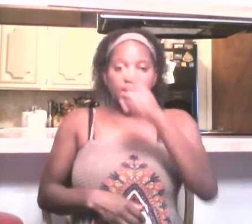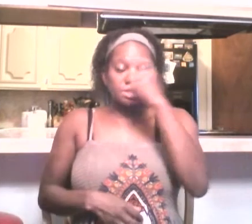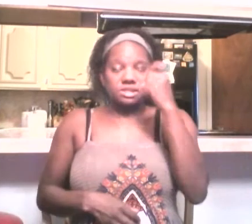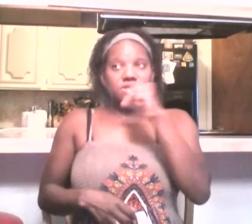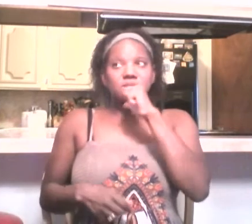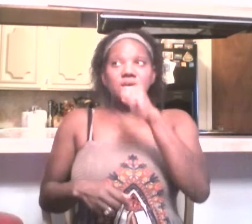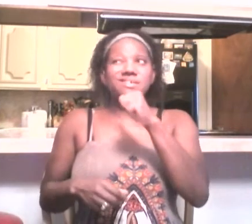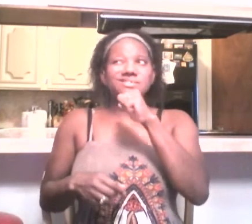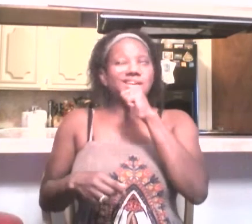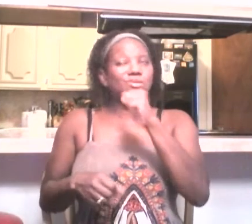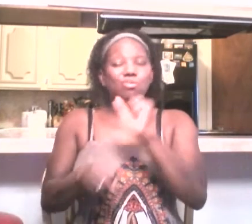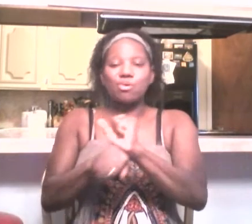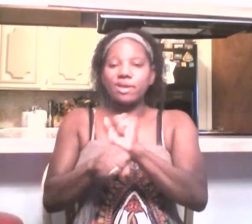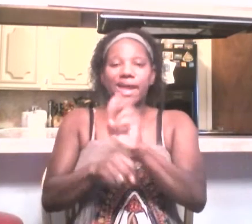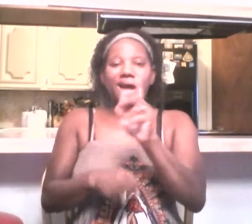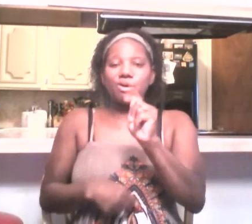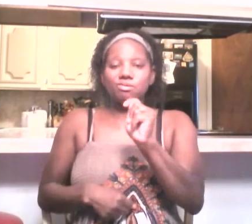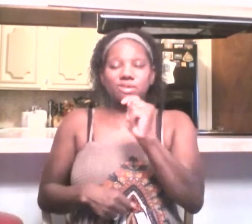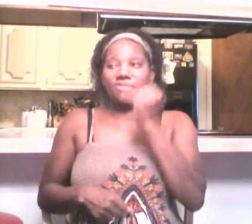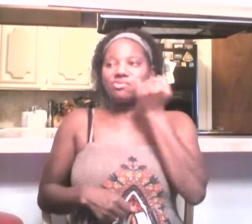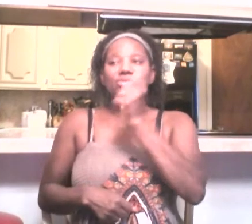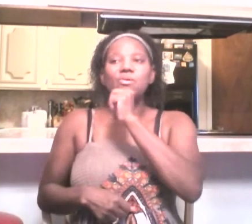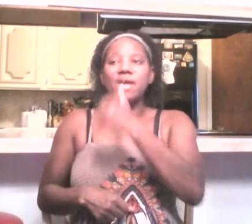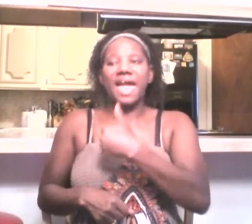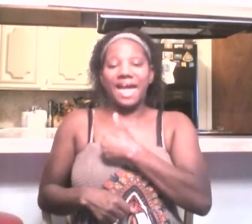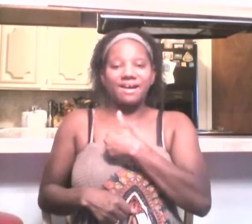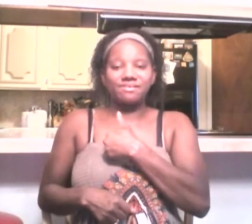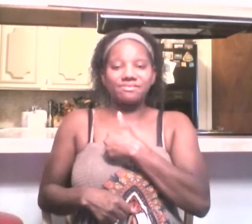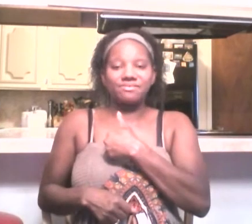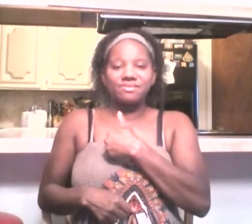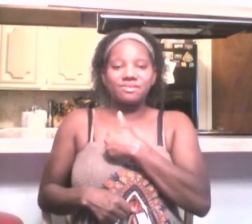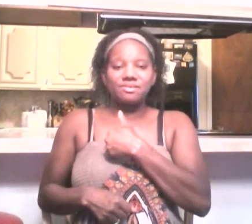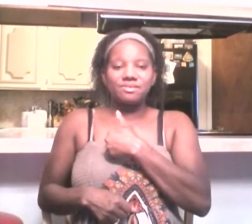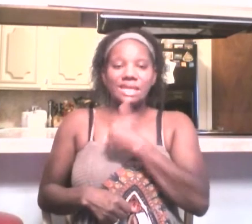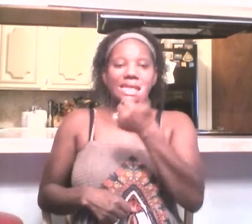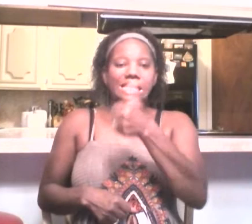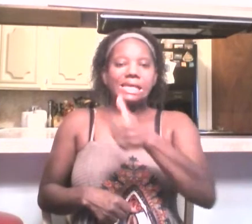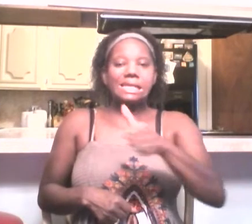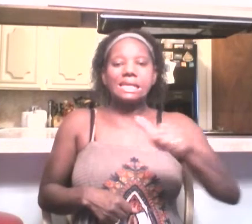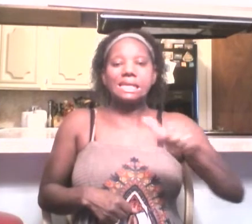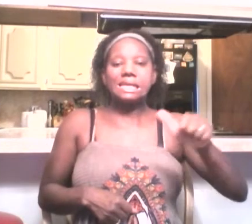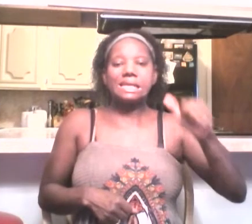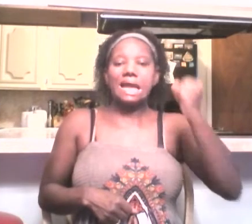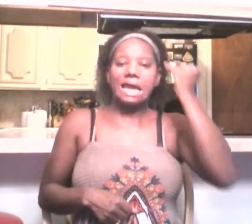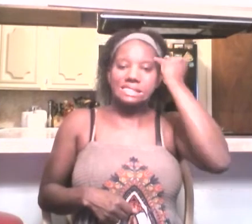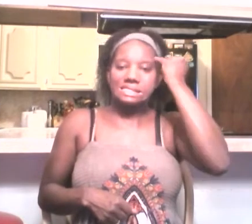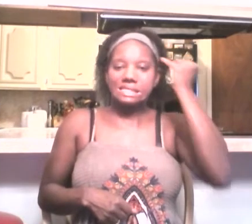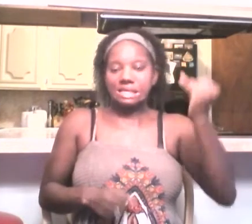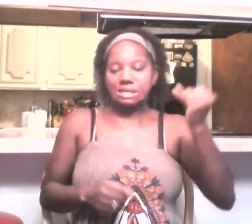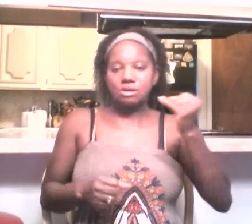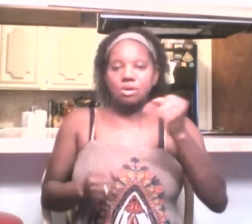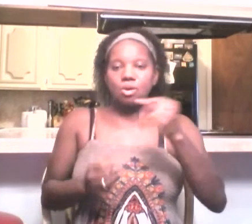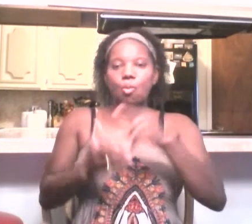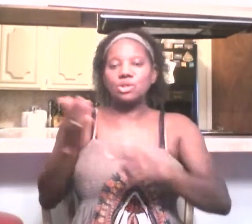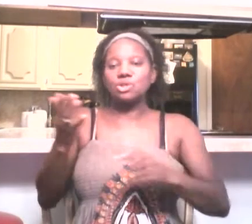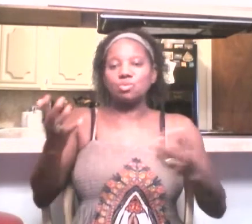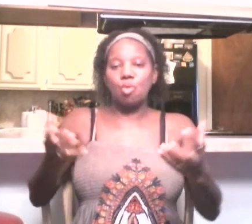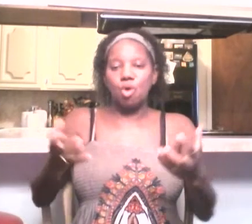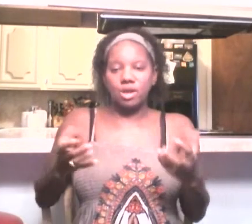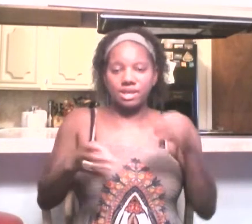Because it don't work out if you don't have any idea what you want